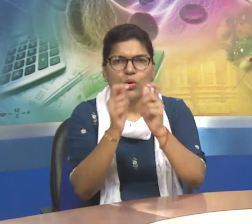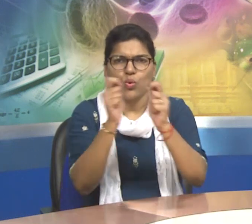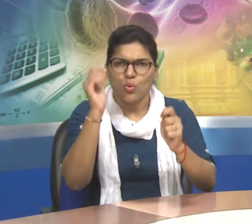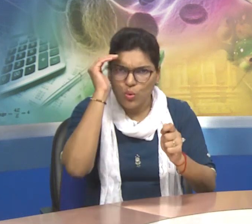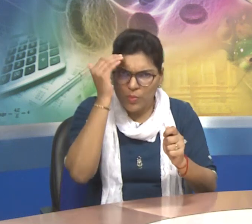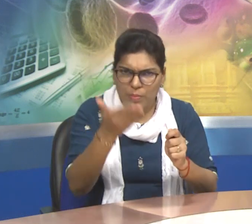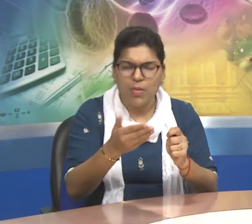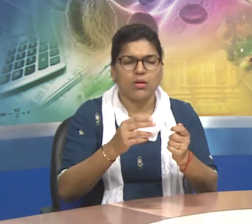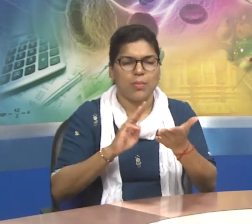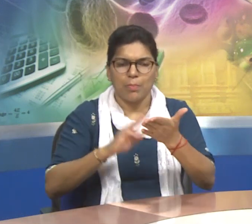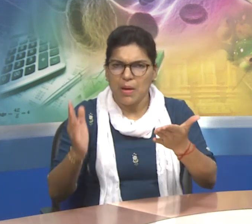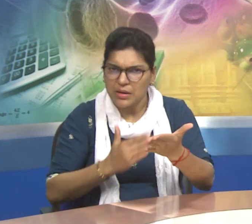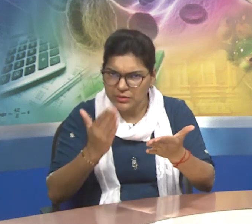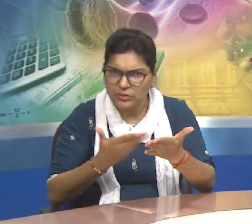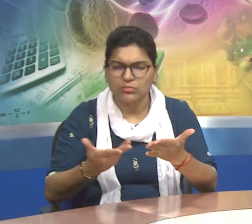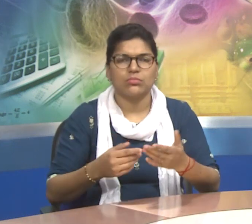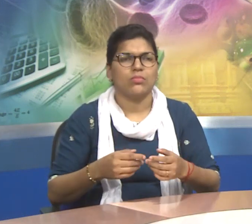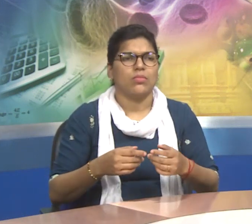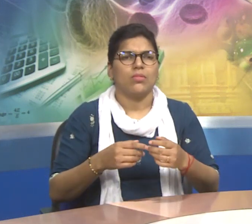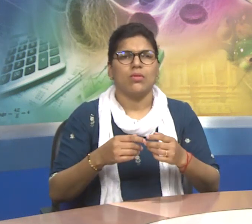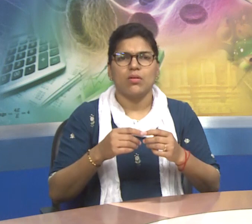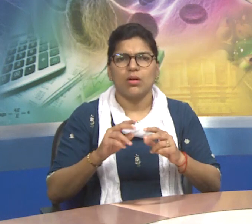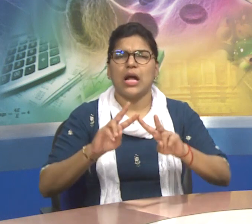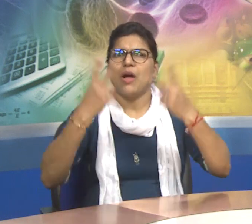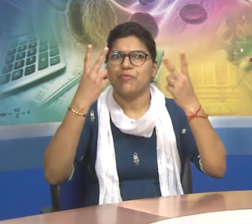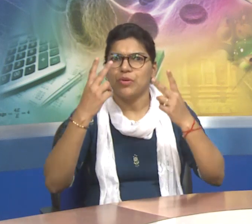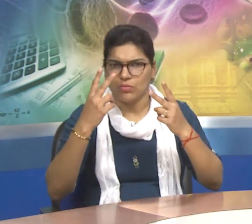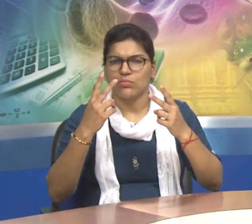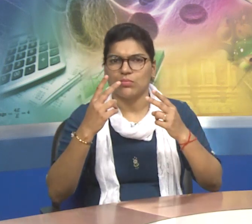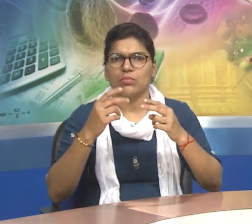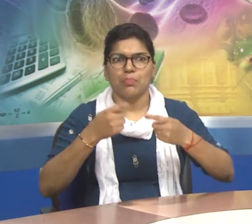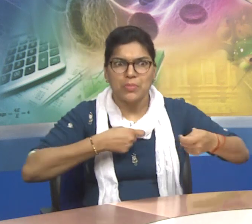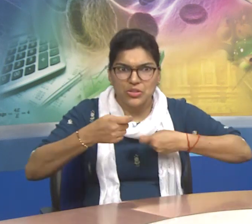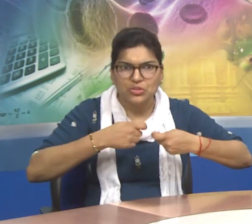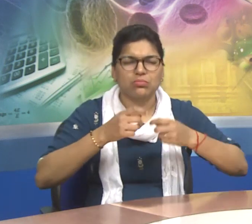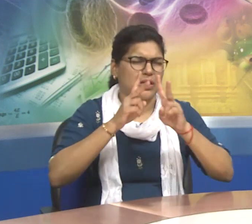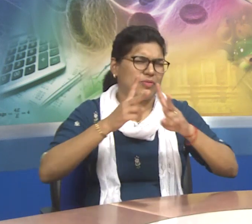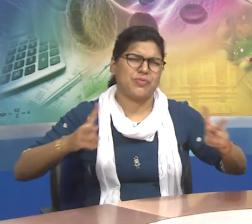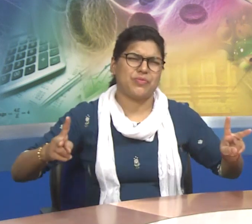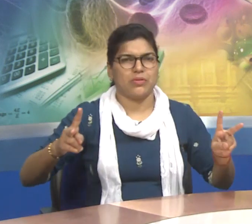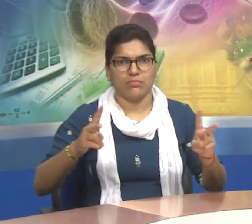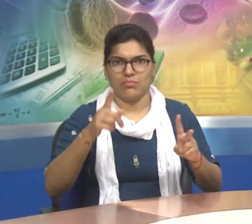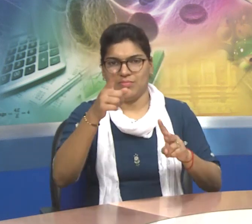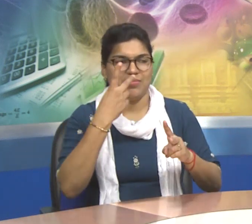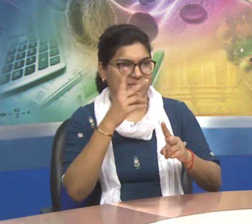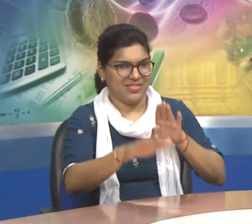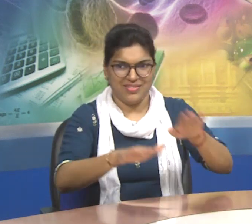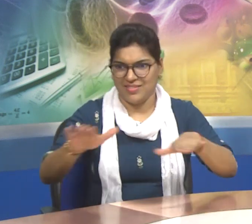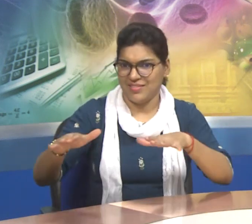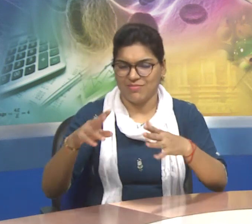as these resources are accessible via internet, they are also known as online